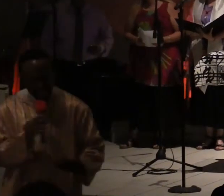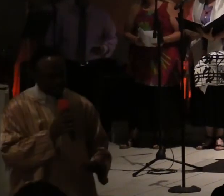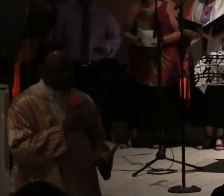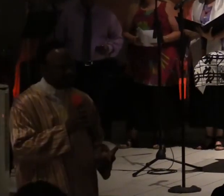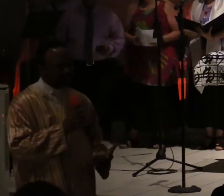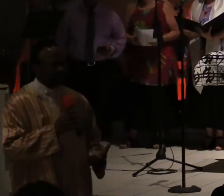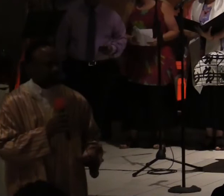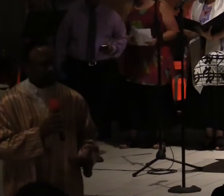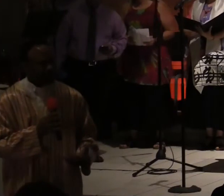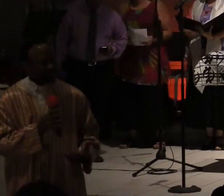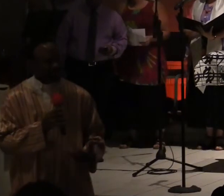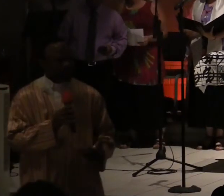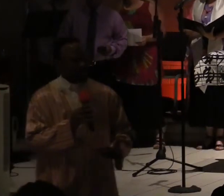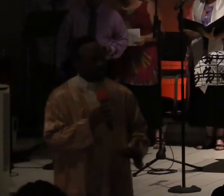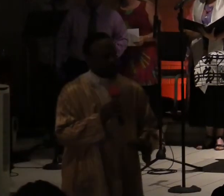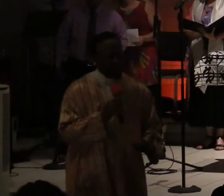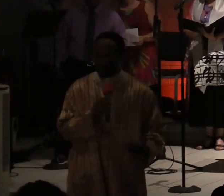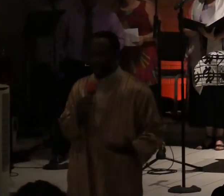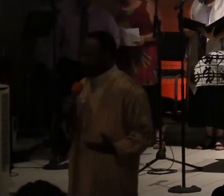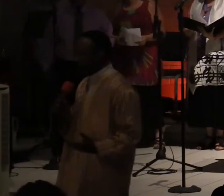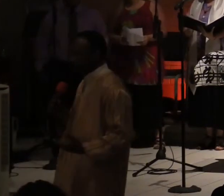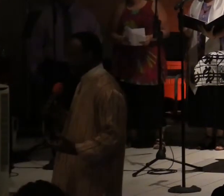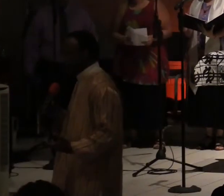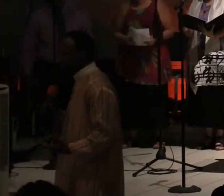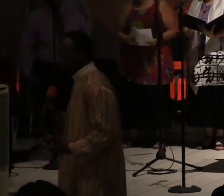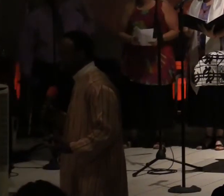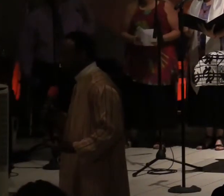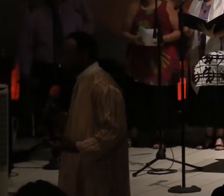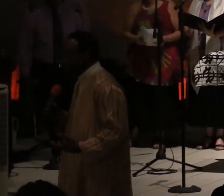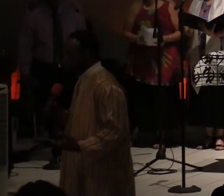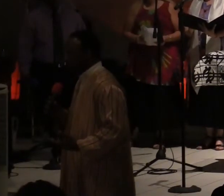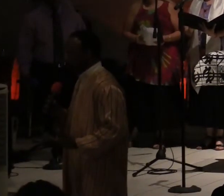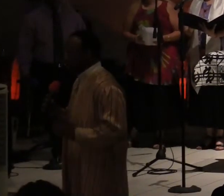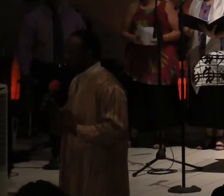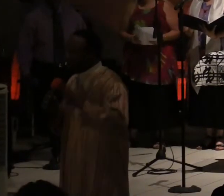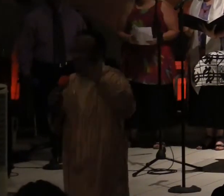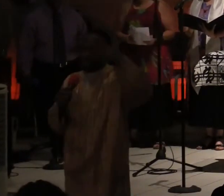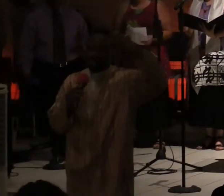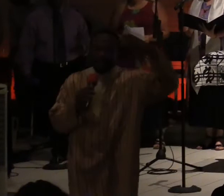stand united because we are proud